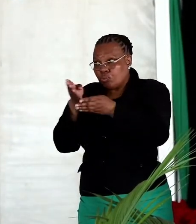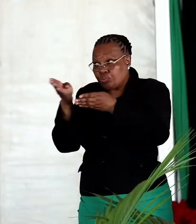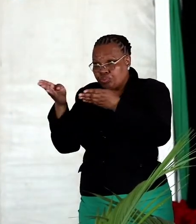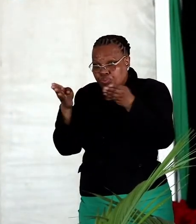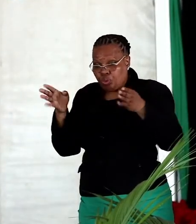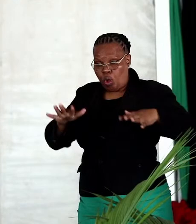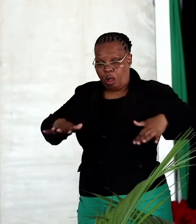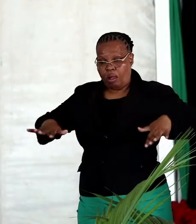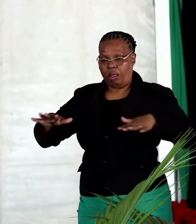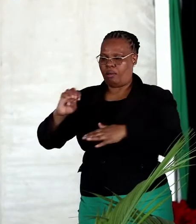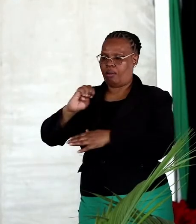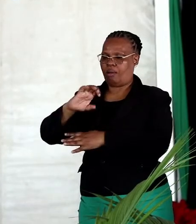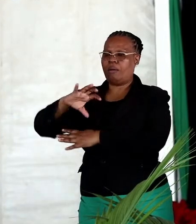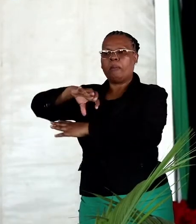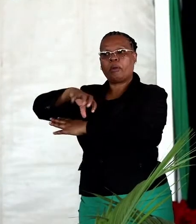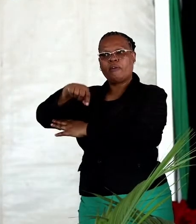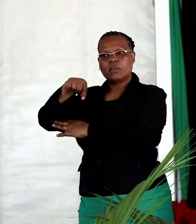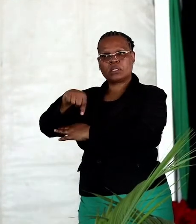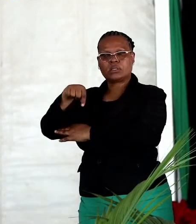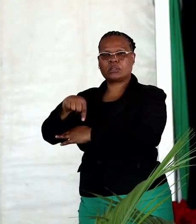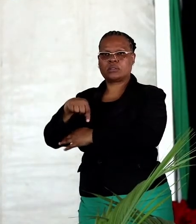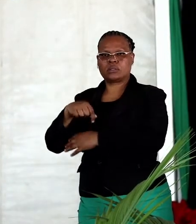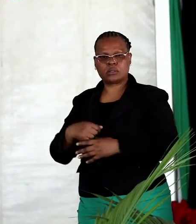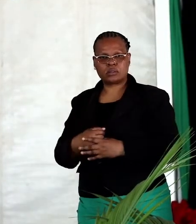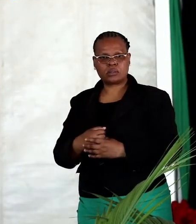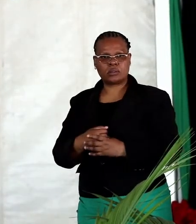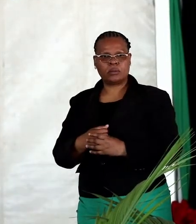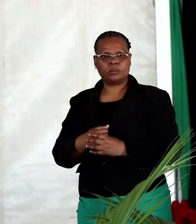foundations ezikhoyo apha eSouth Africa.